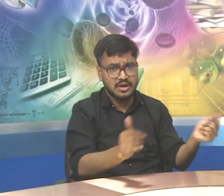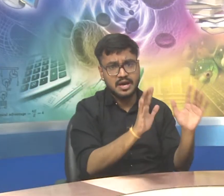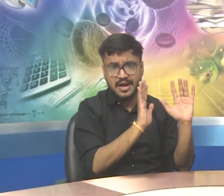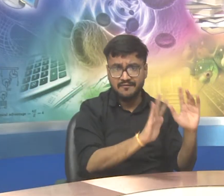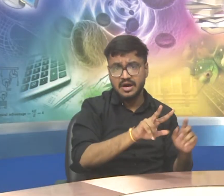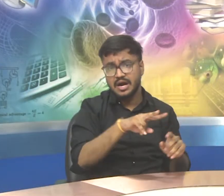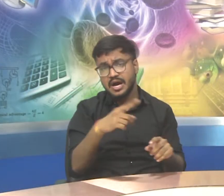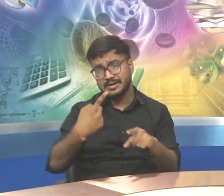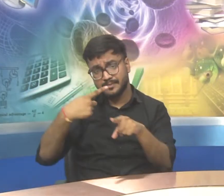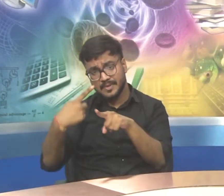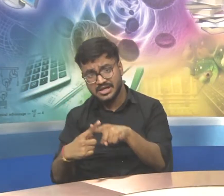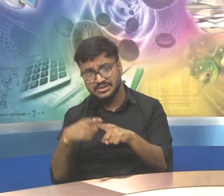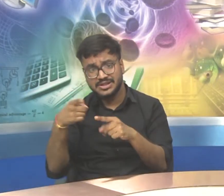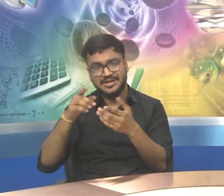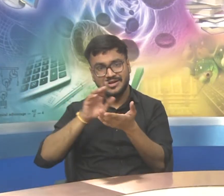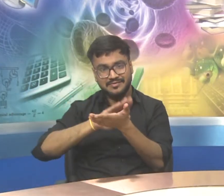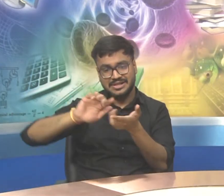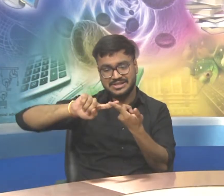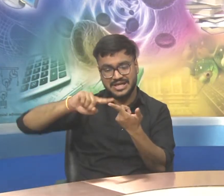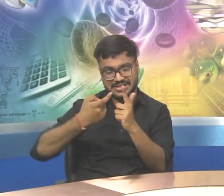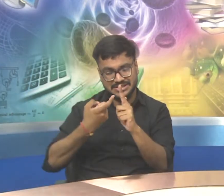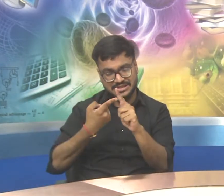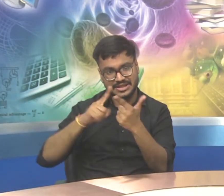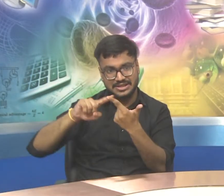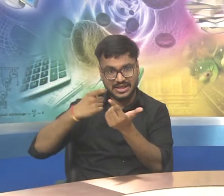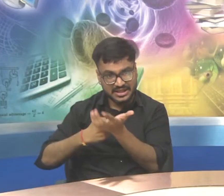homogeneous and heterogeneous, for many purposes.